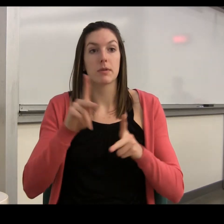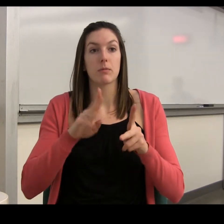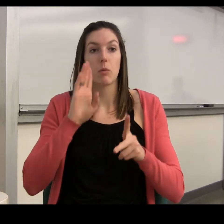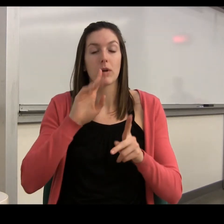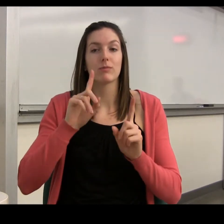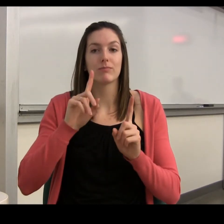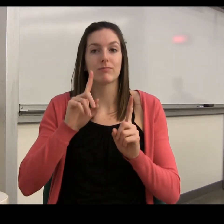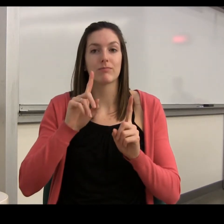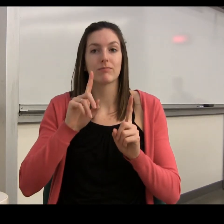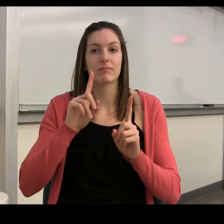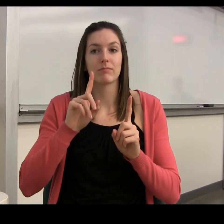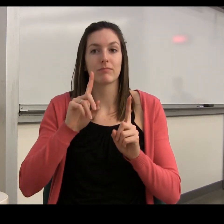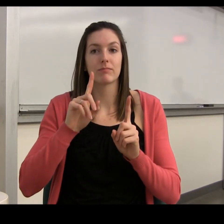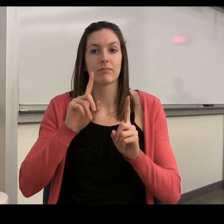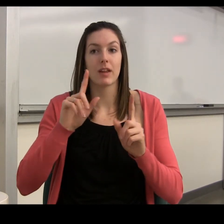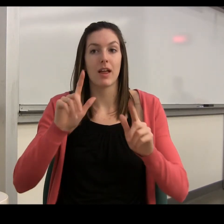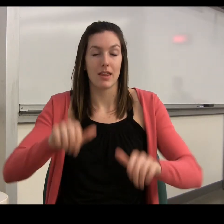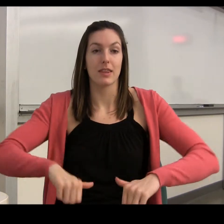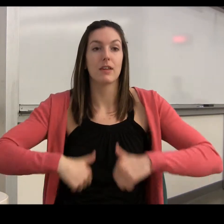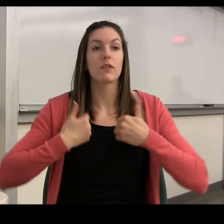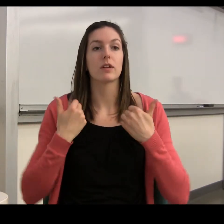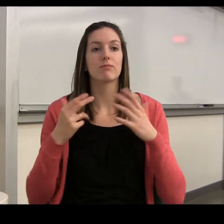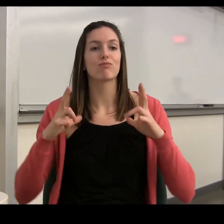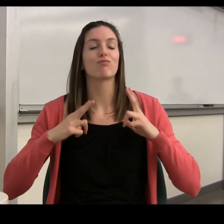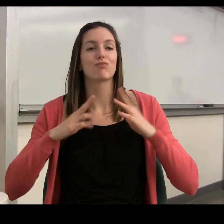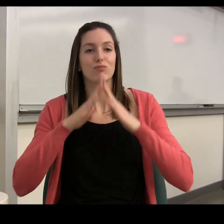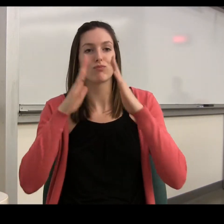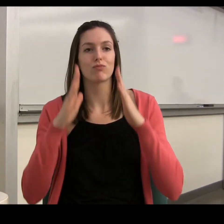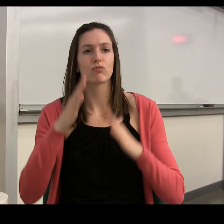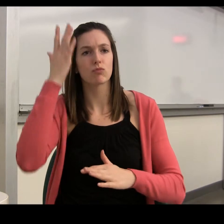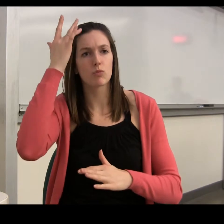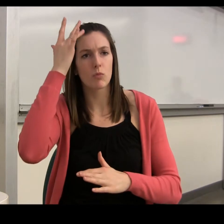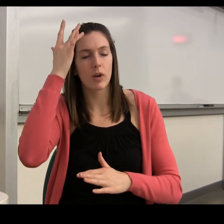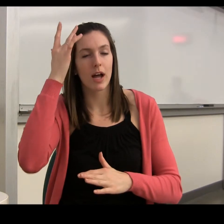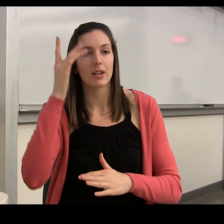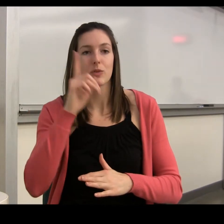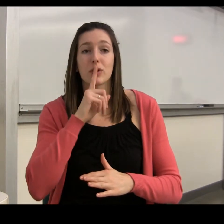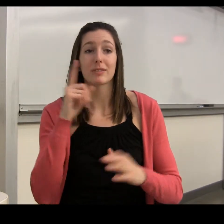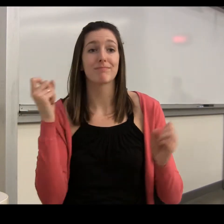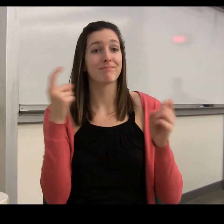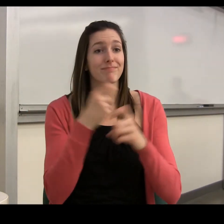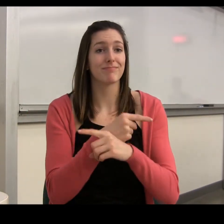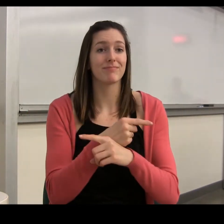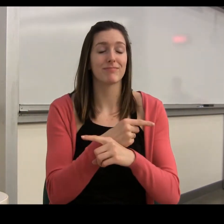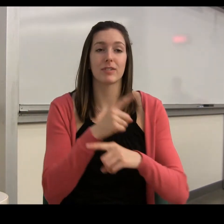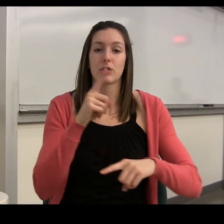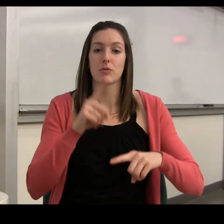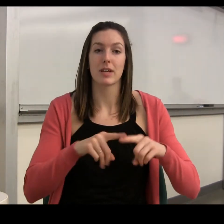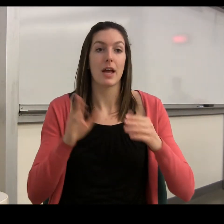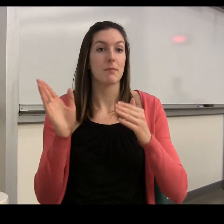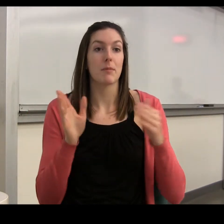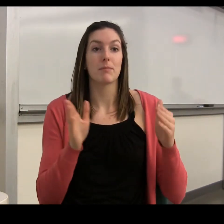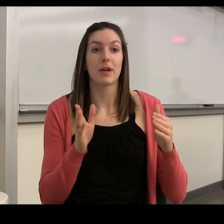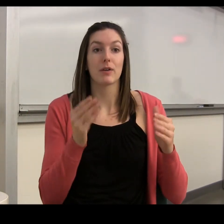home because those are more complex. You can no longer prepare meals, so if you get